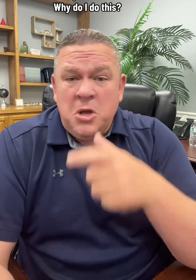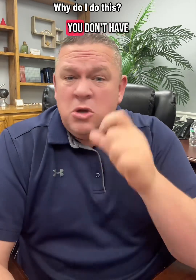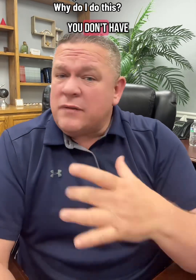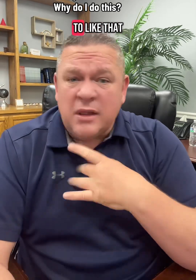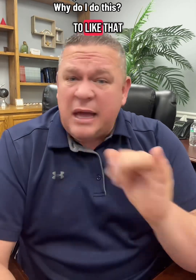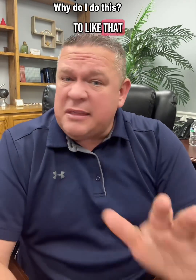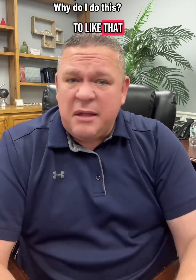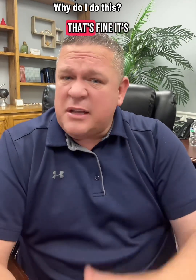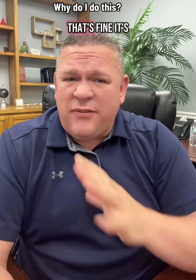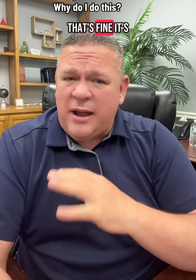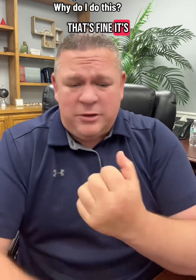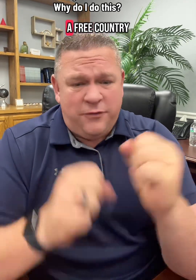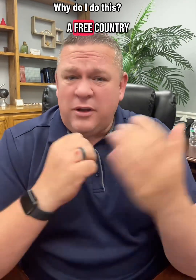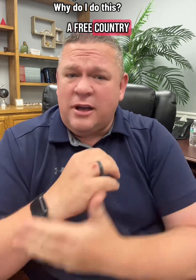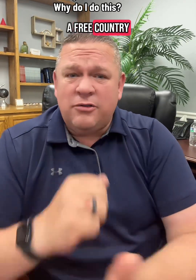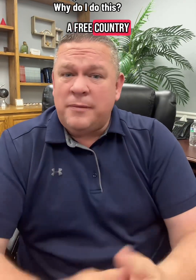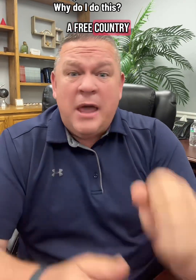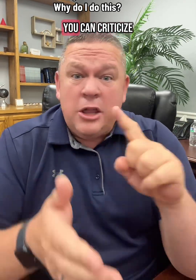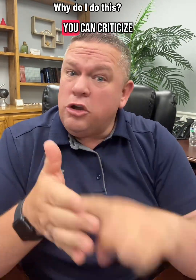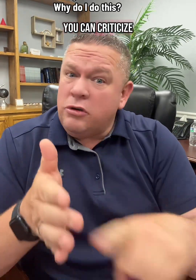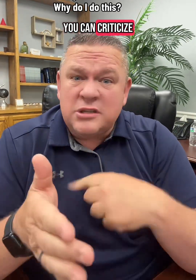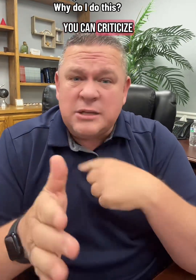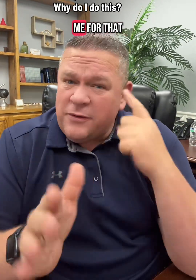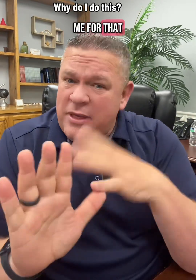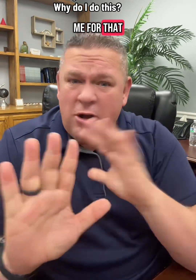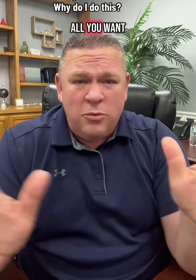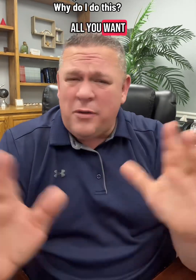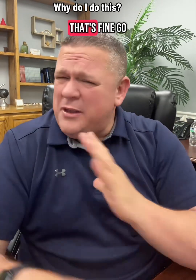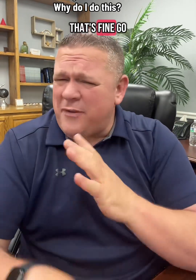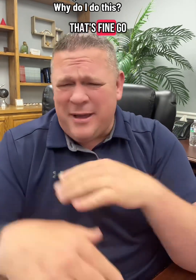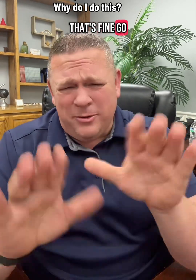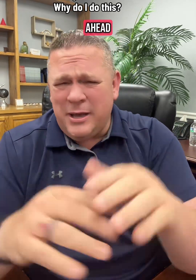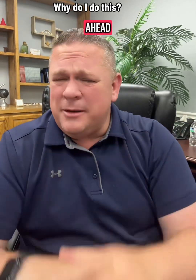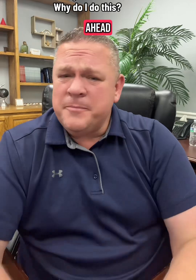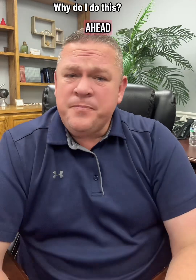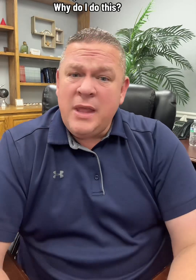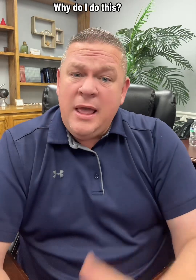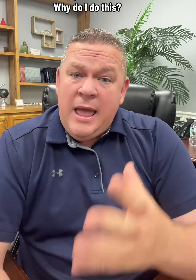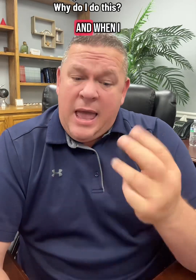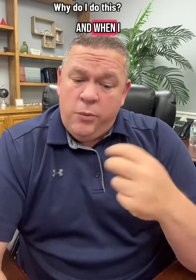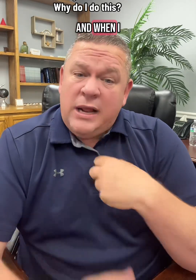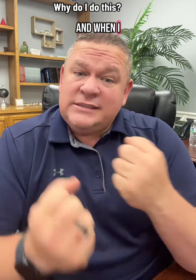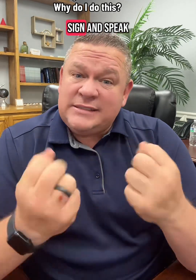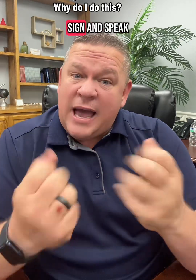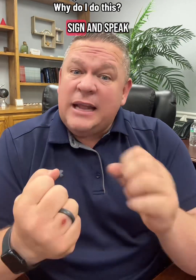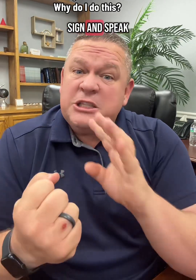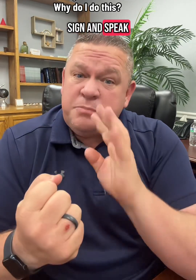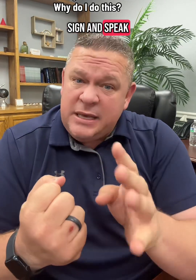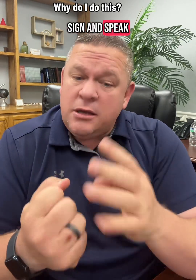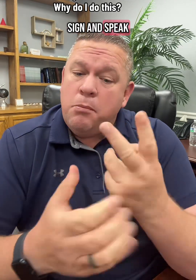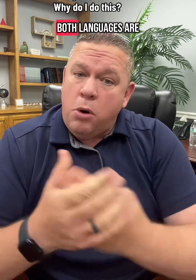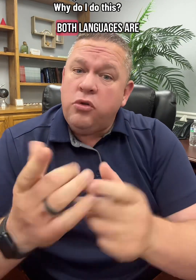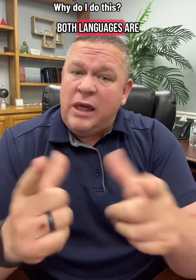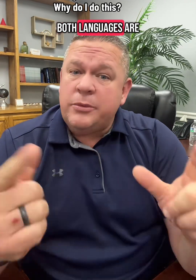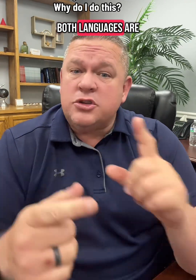don't have to like that. That's fine. It's a free country. And you can criticize me for that all you want. That's fine. Go ahead. And when I sign and speak, both languages